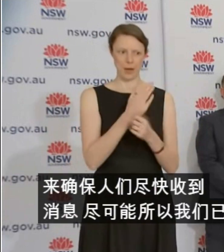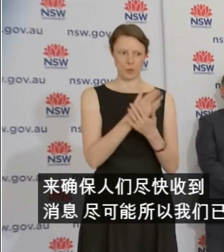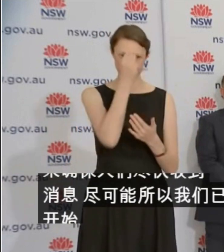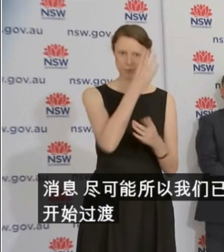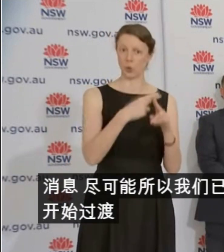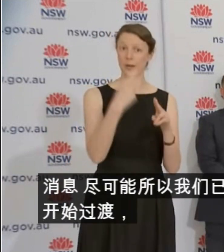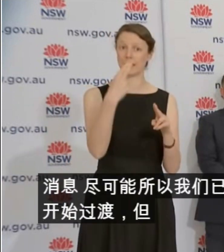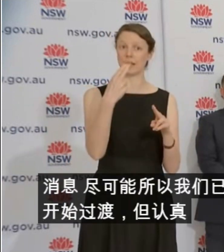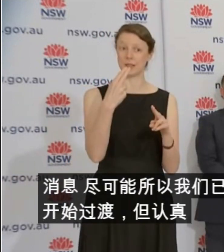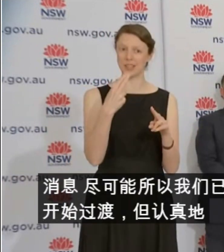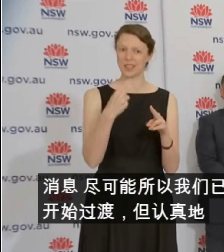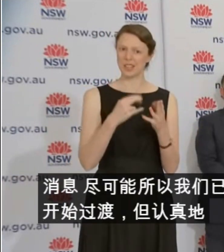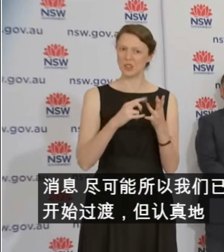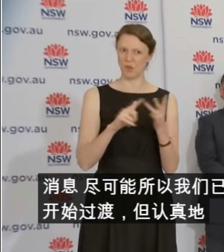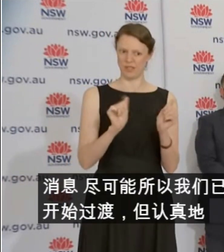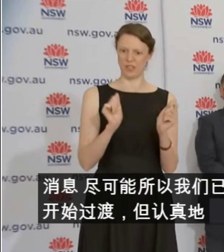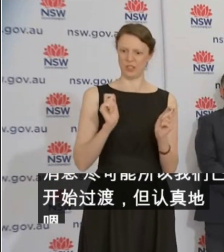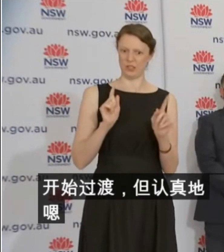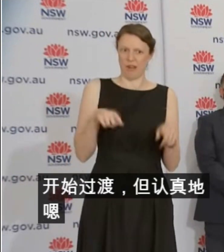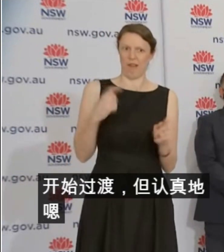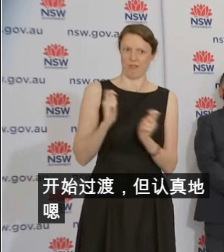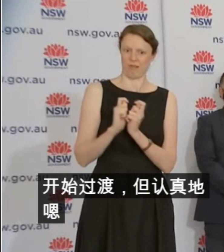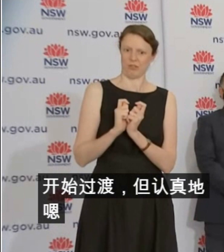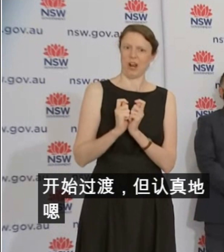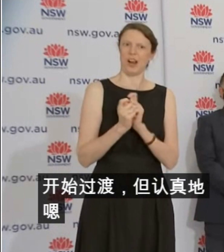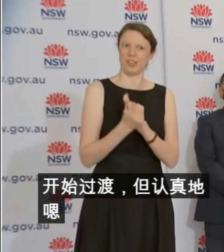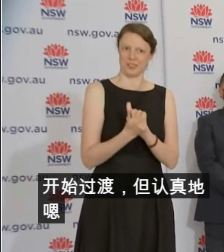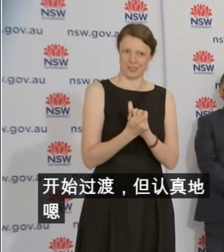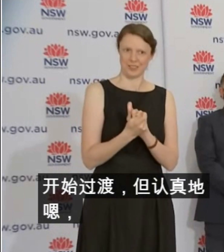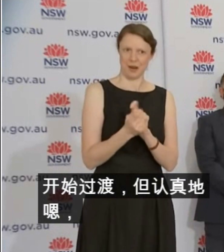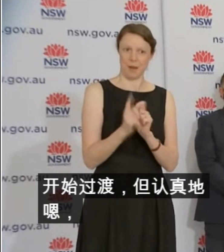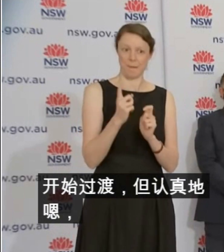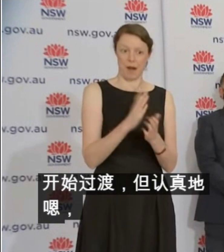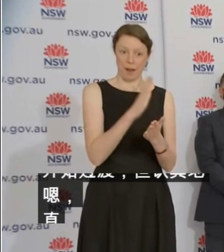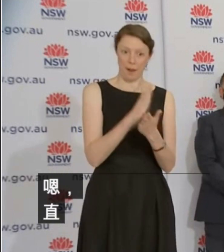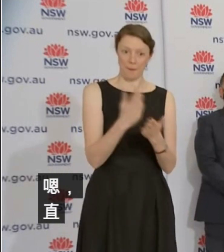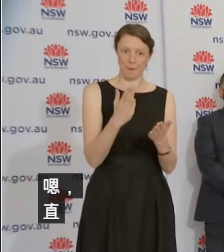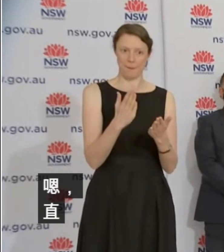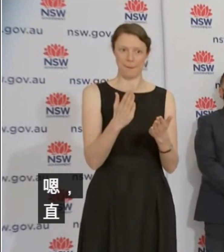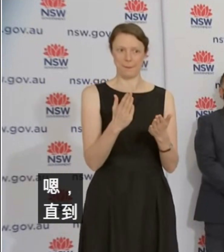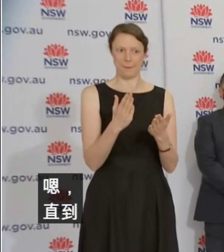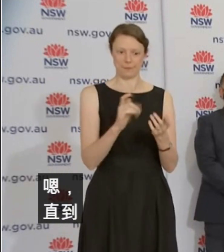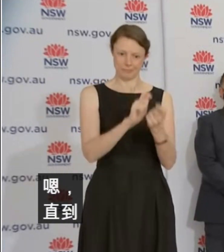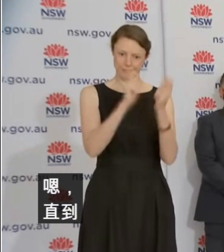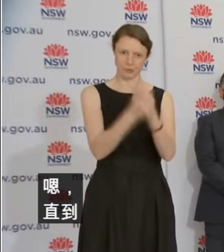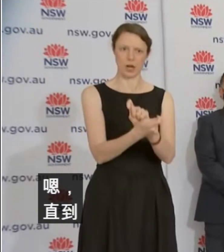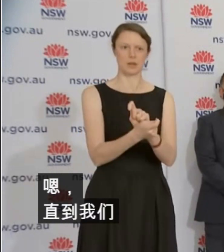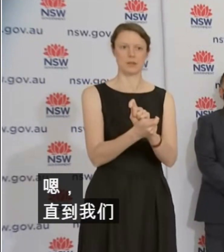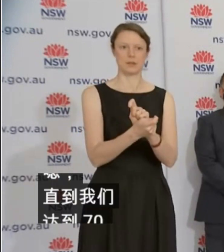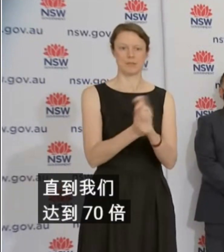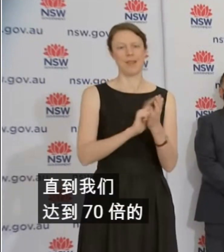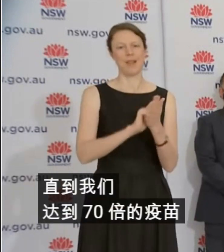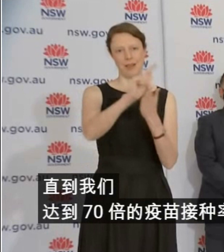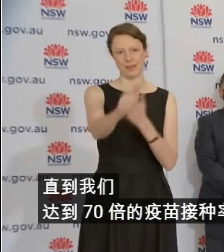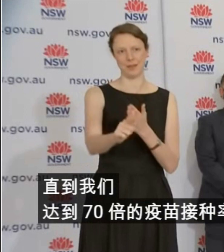So we've started the transition, but in earnest. The technology doesn't kick in earnest across the board until we